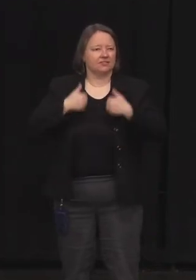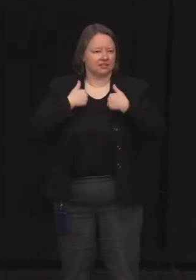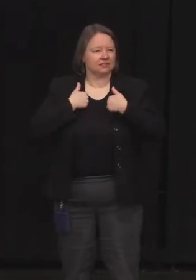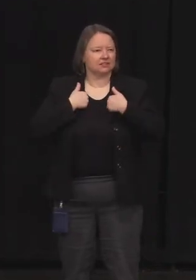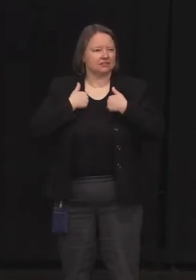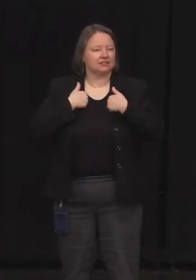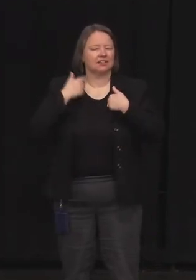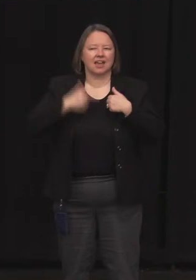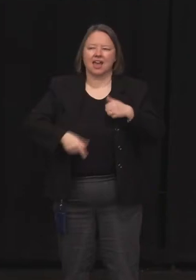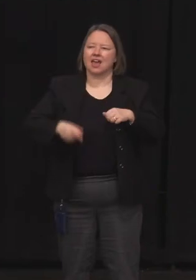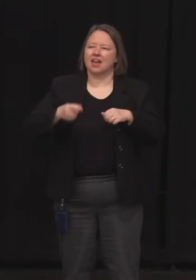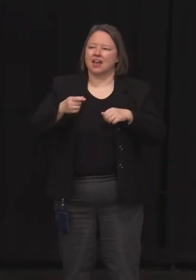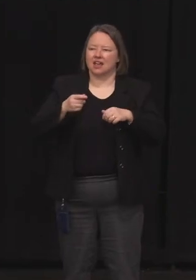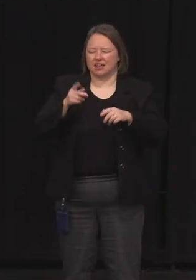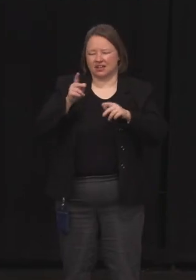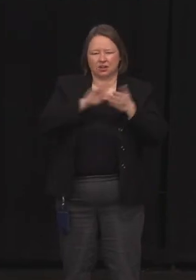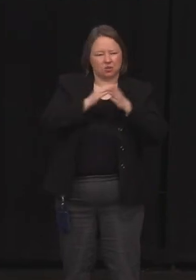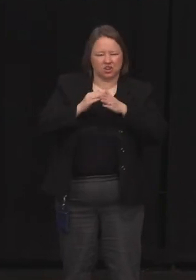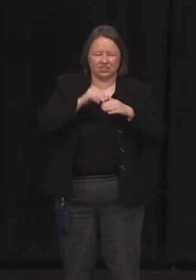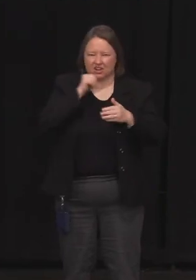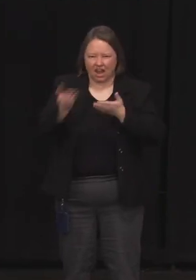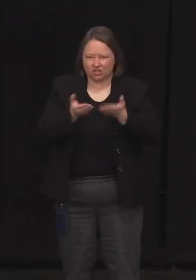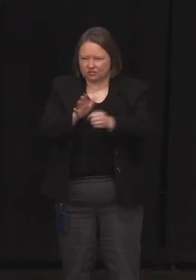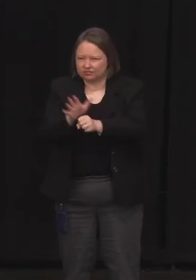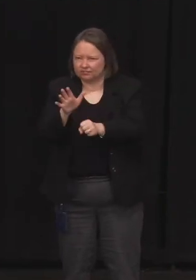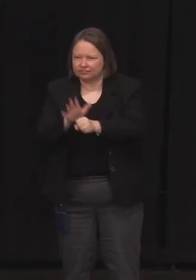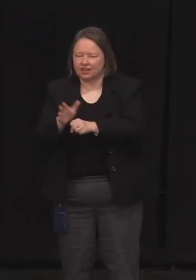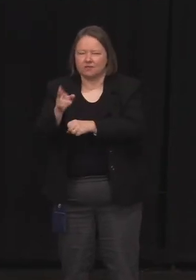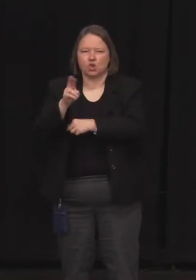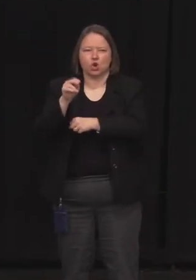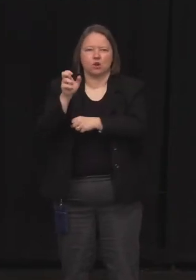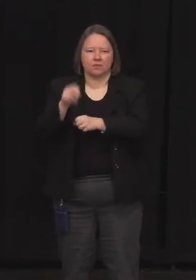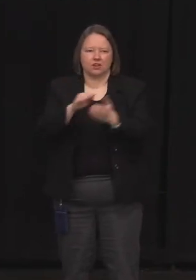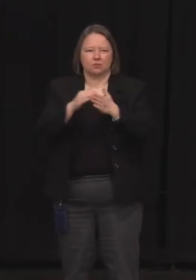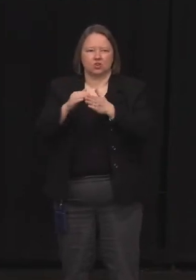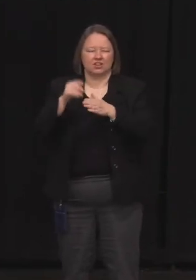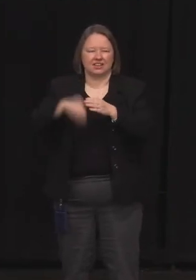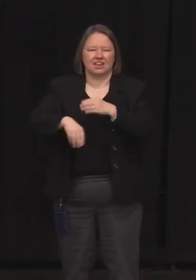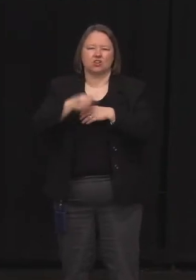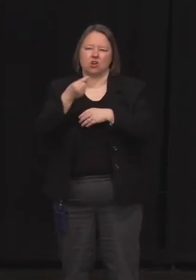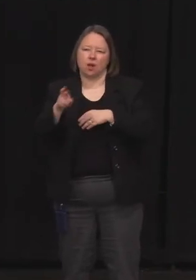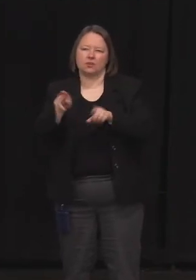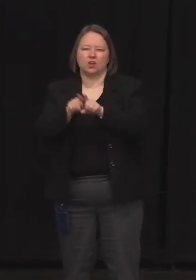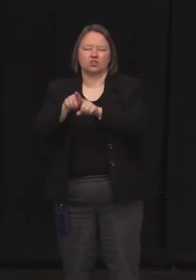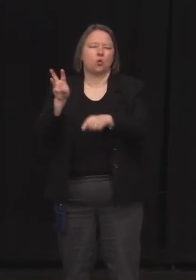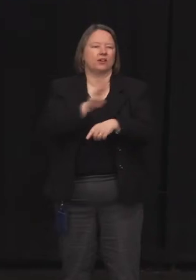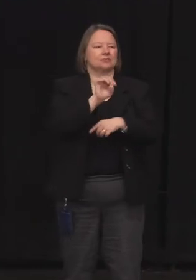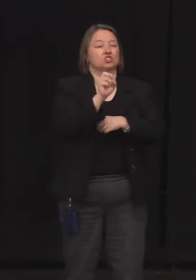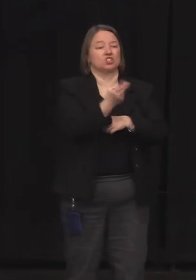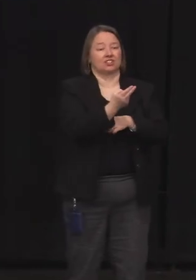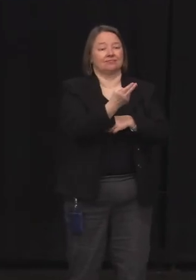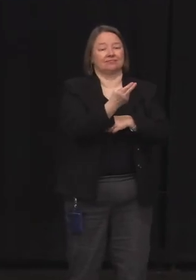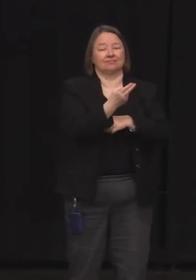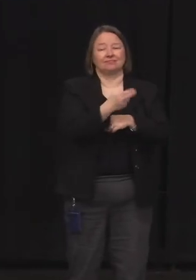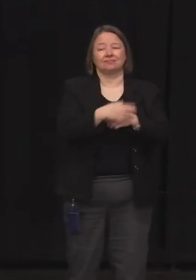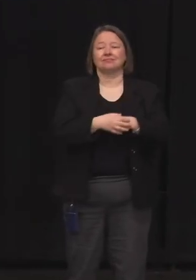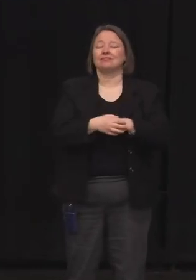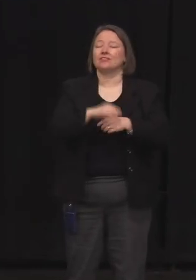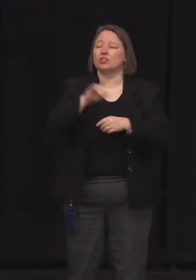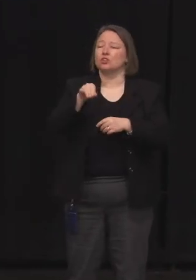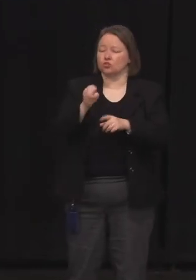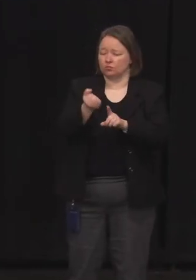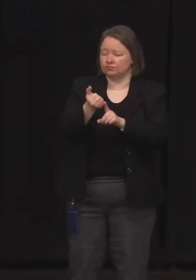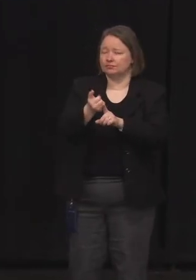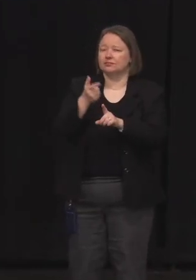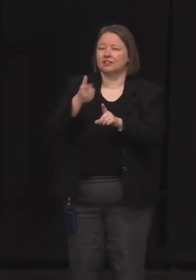standard of living in the underserved communities, urban communities of Grand Rapids and West Michigan. He is a